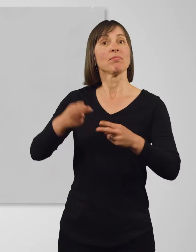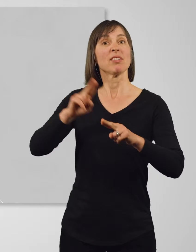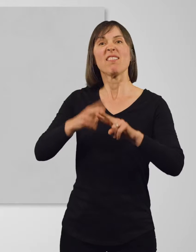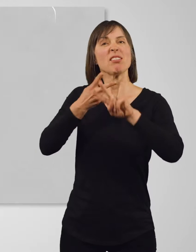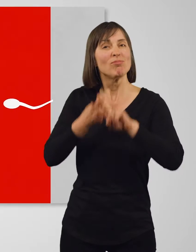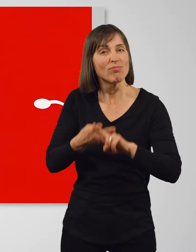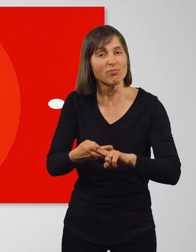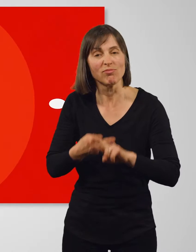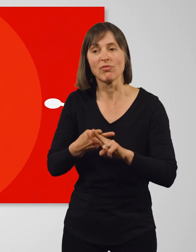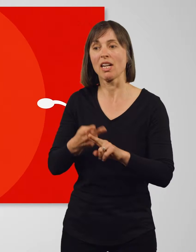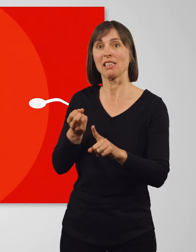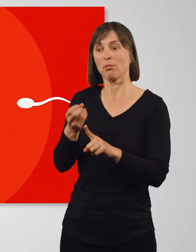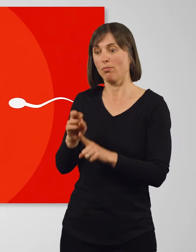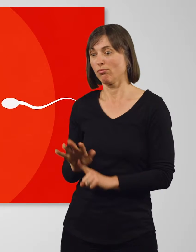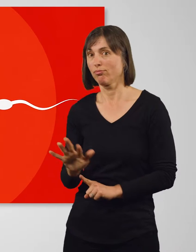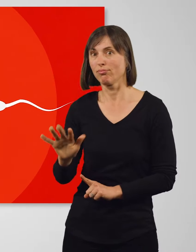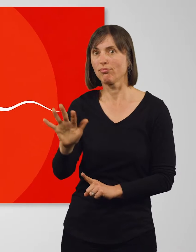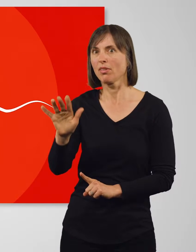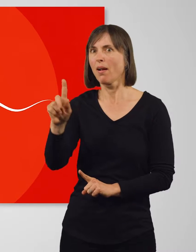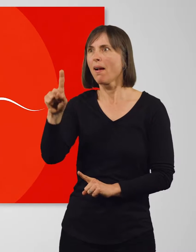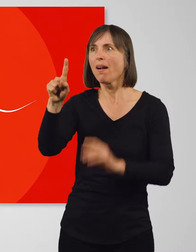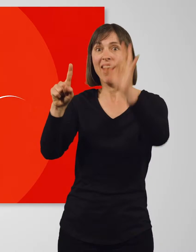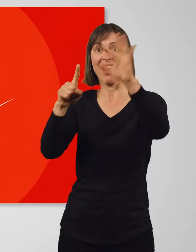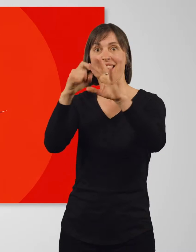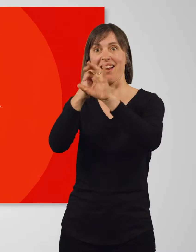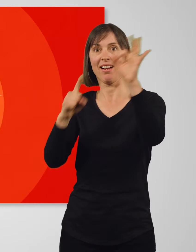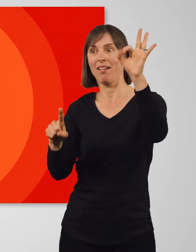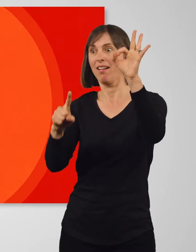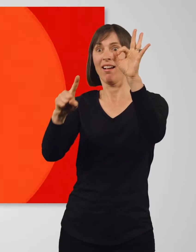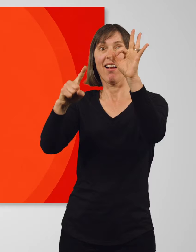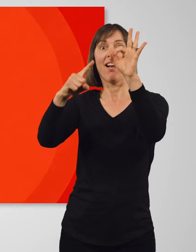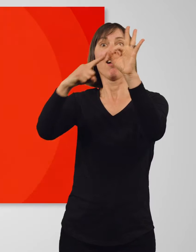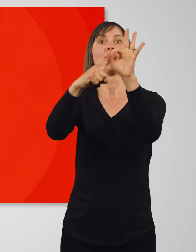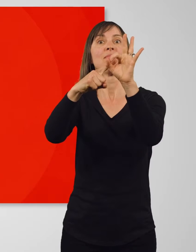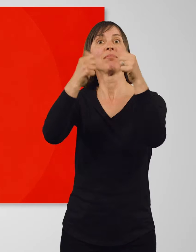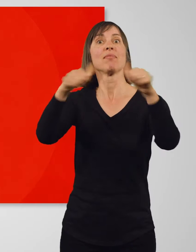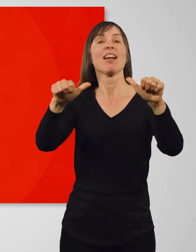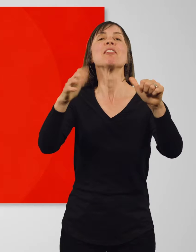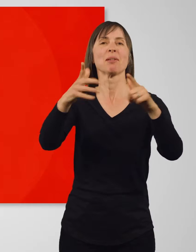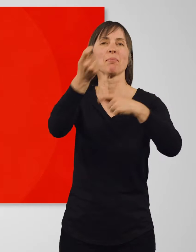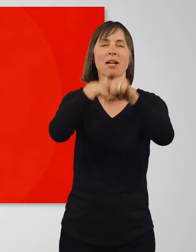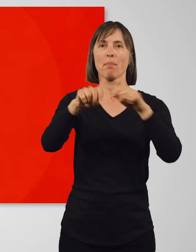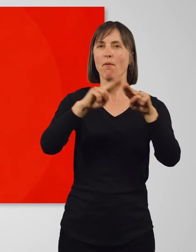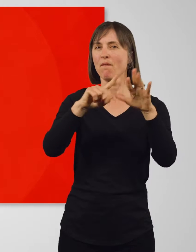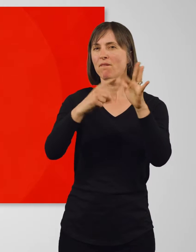If a sperm cell does reach the egg and enters it, the egg becomes fertilised.